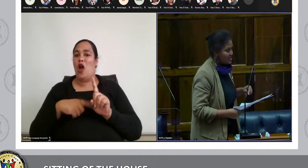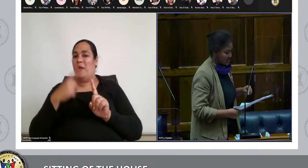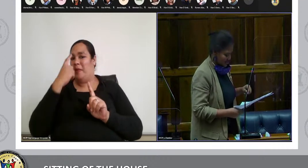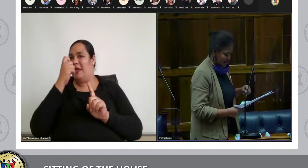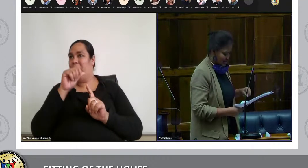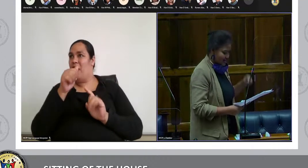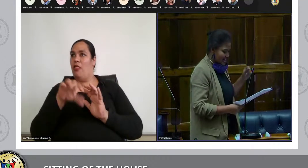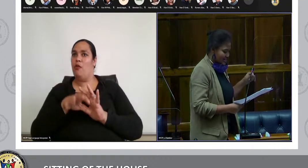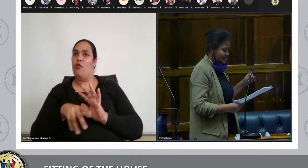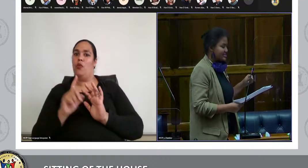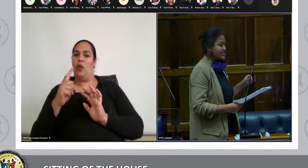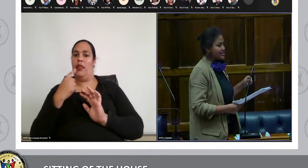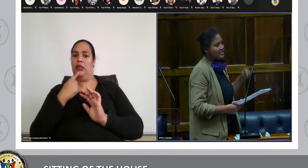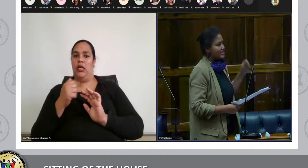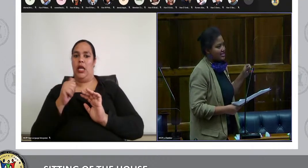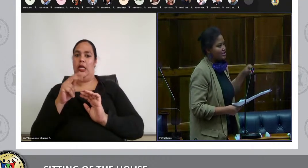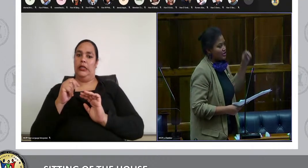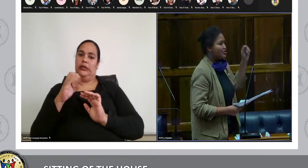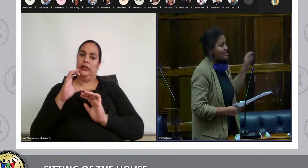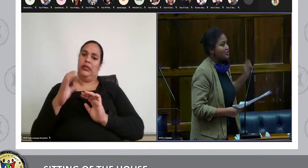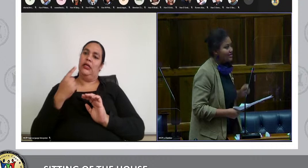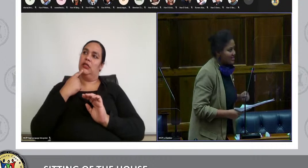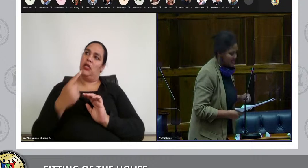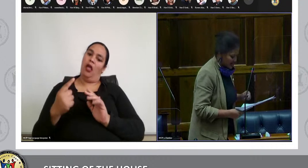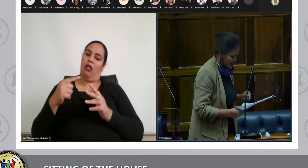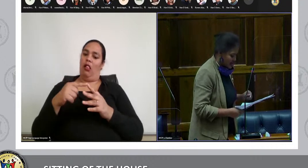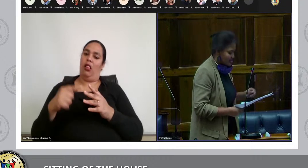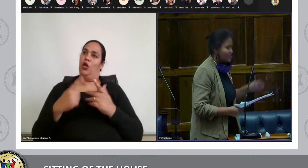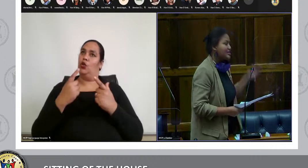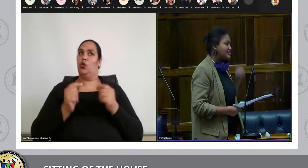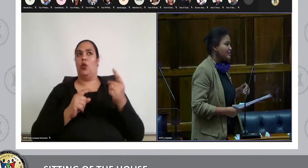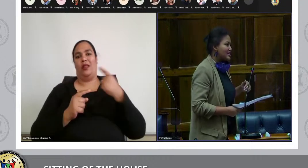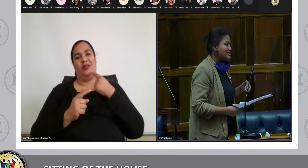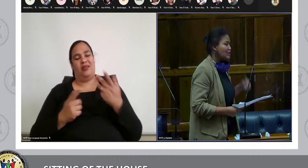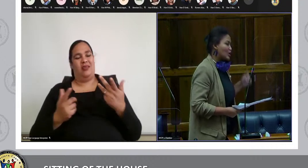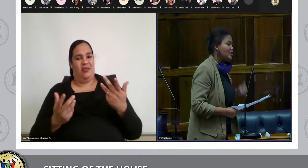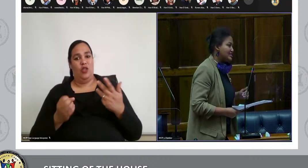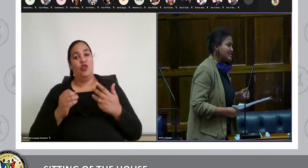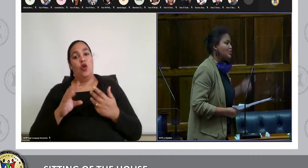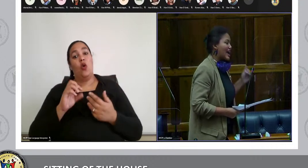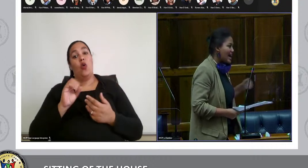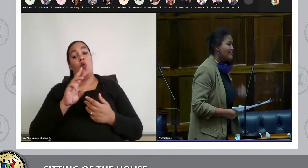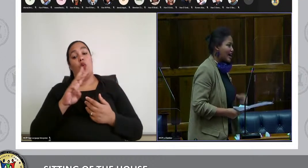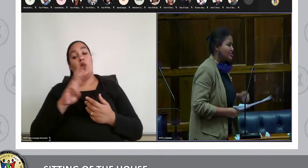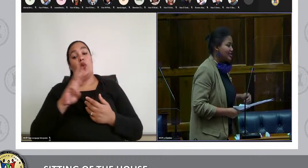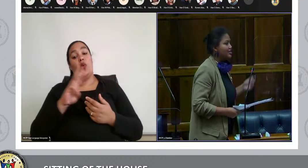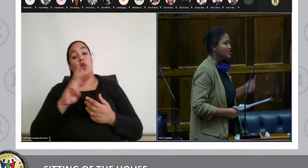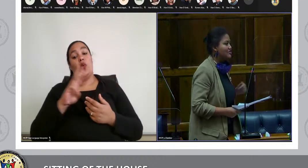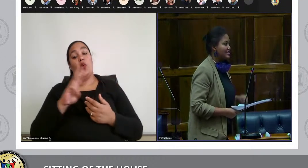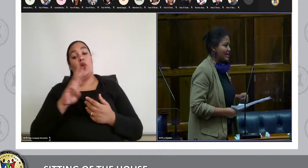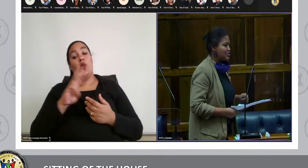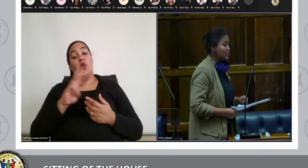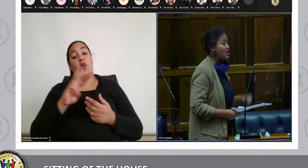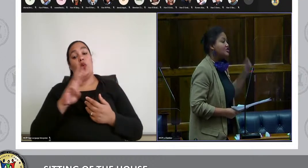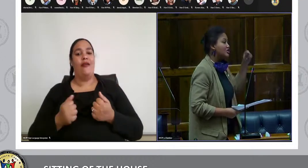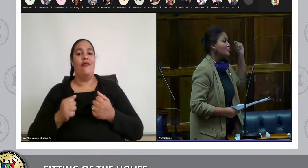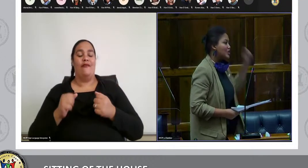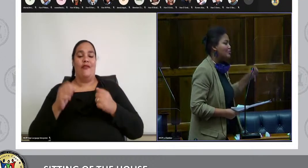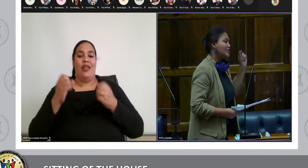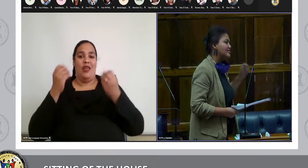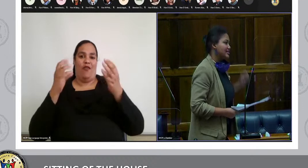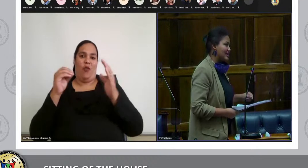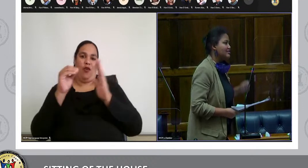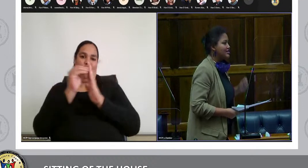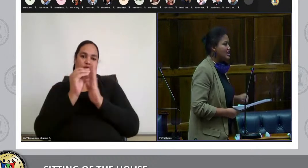other provinces that the ANC does what they say. So in the Western Cape, what we did is we have actually a COVID dashboard so